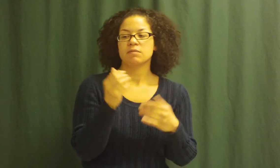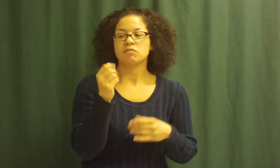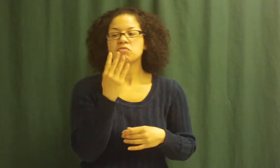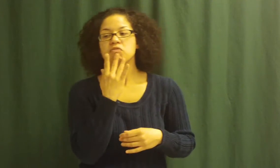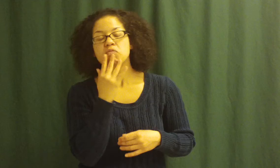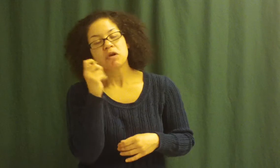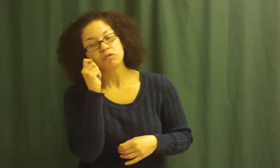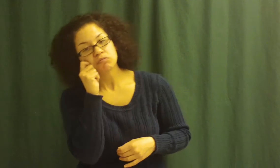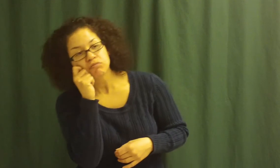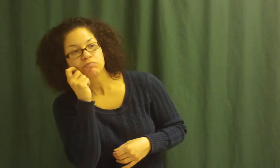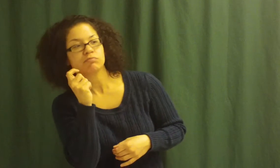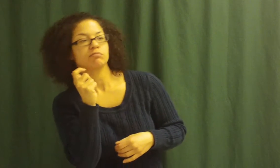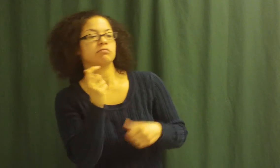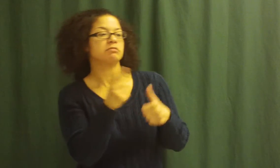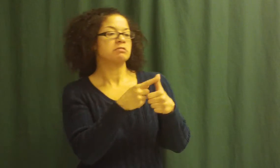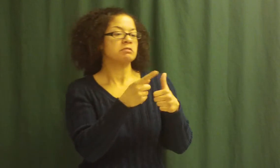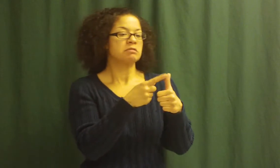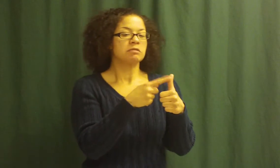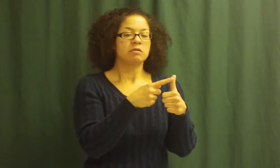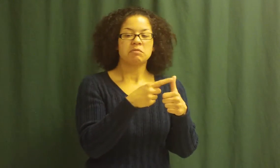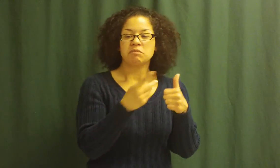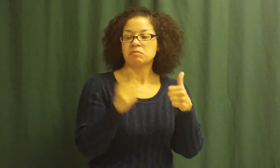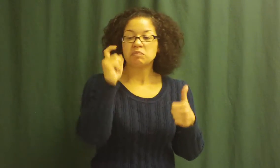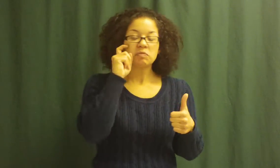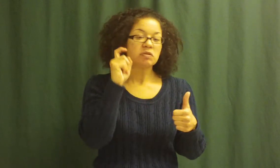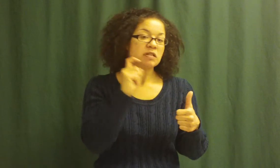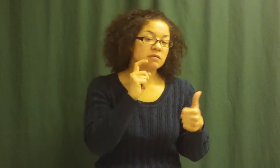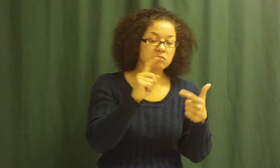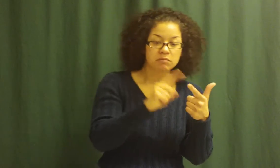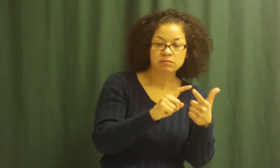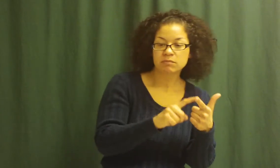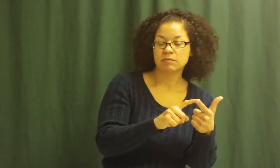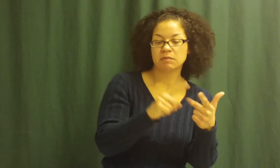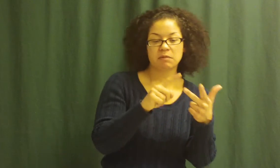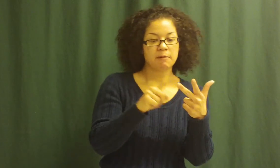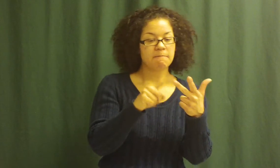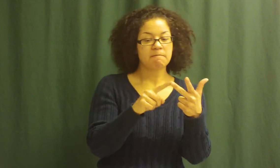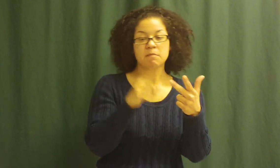gender, or due to shared beliefs, values, and activities.